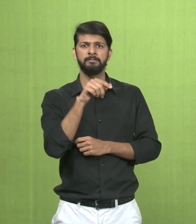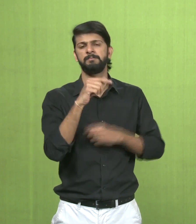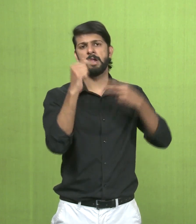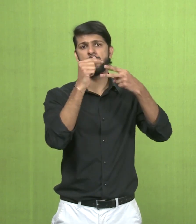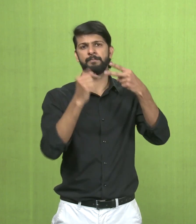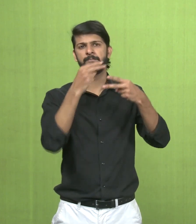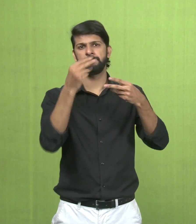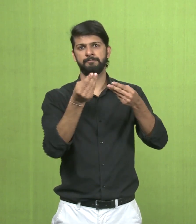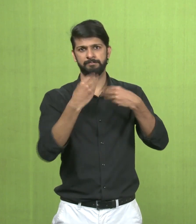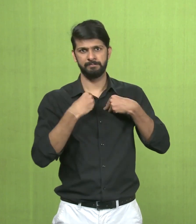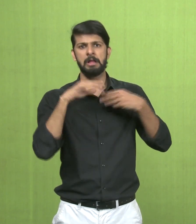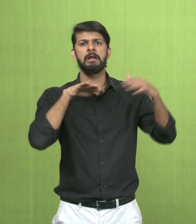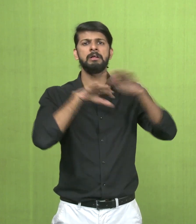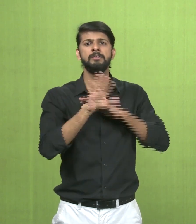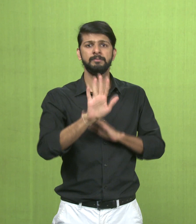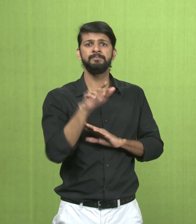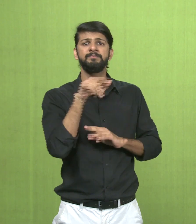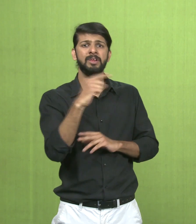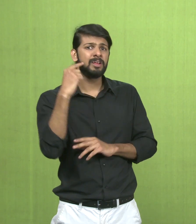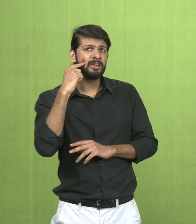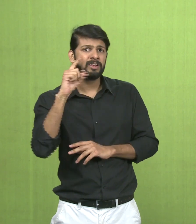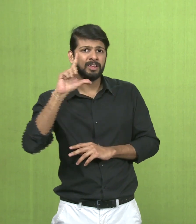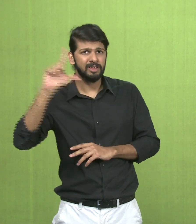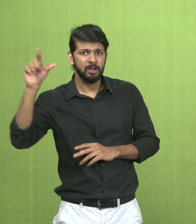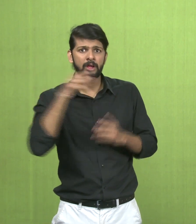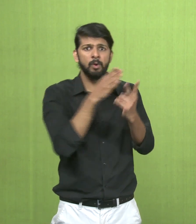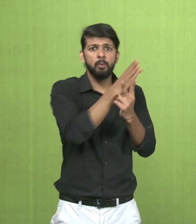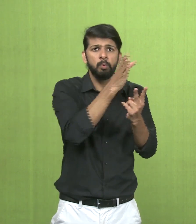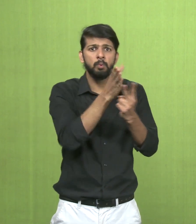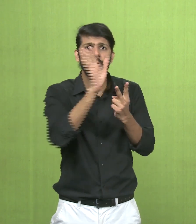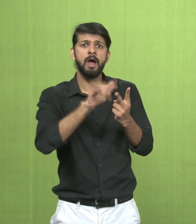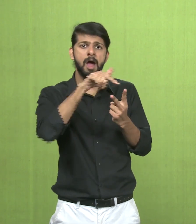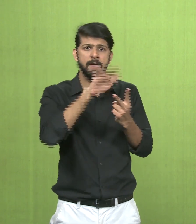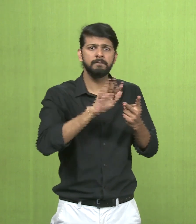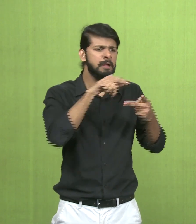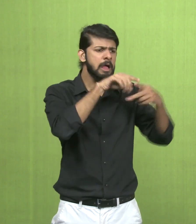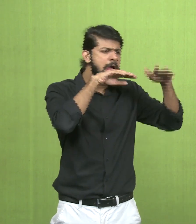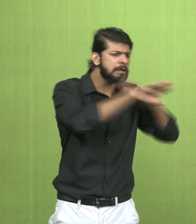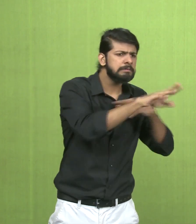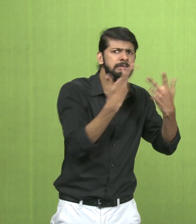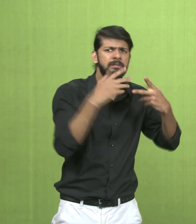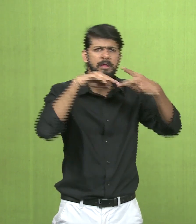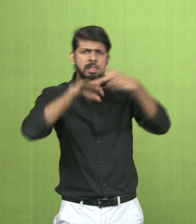Question number 2. Write 2 multiple uses of illustration.